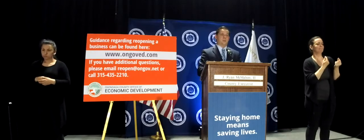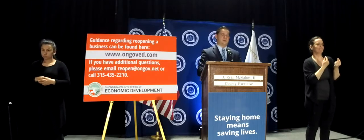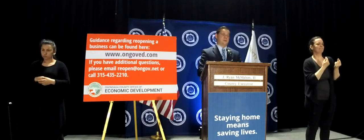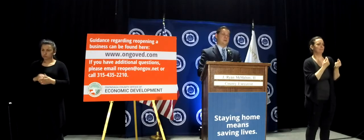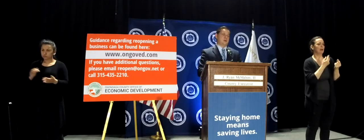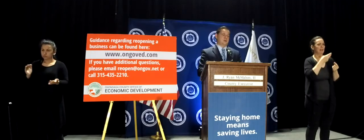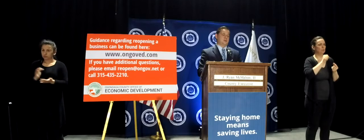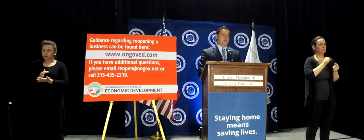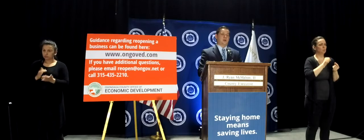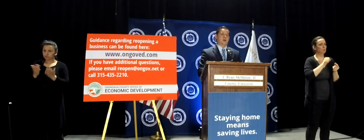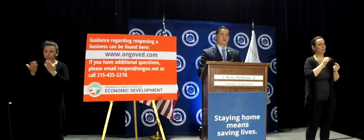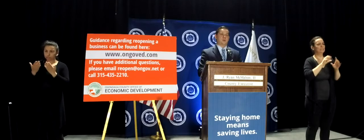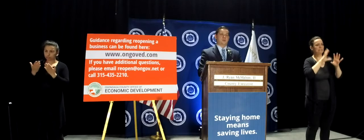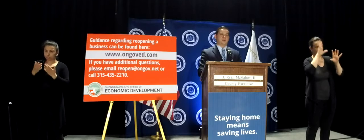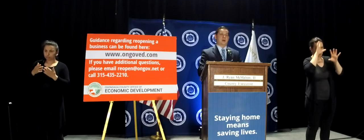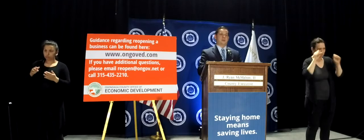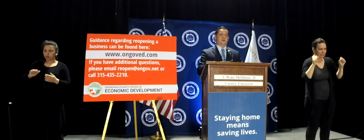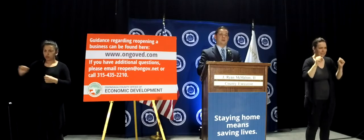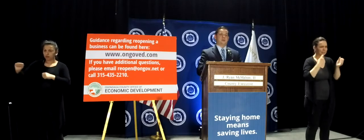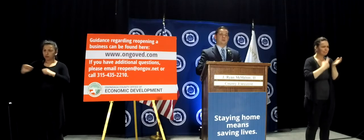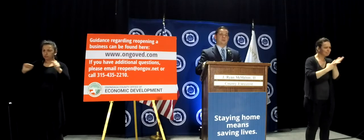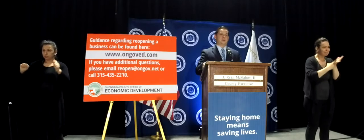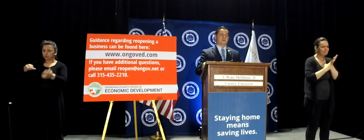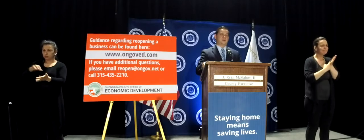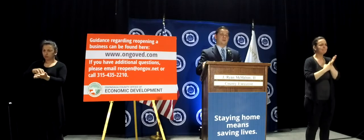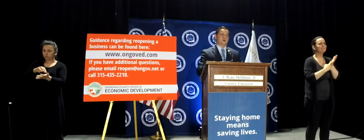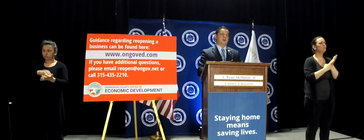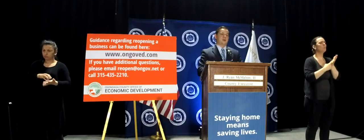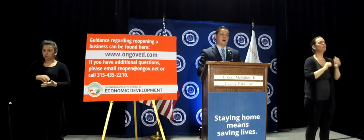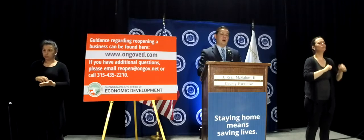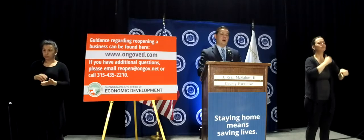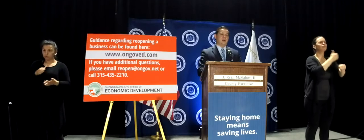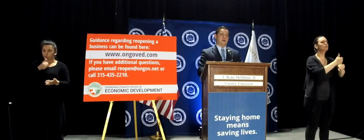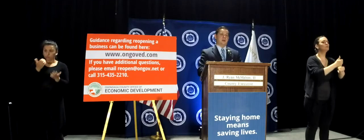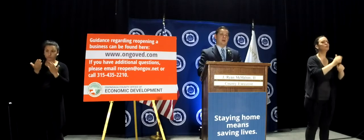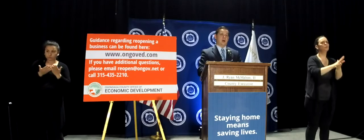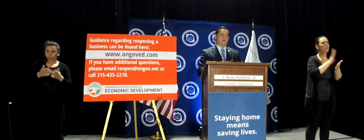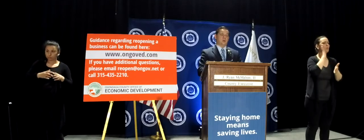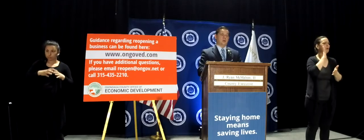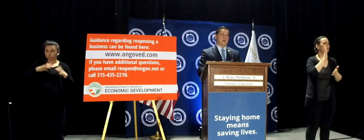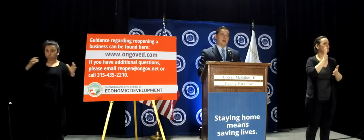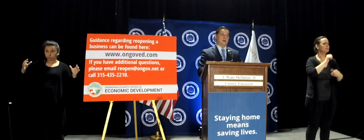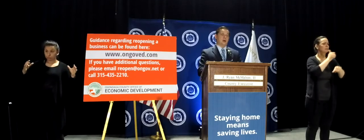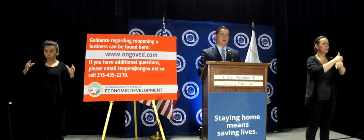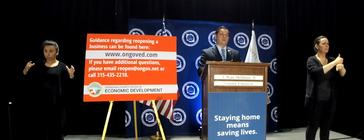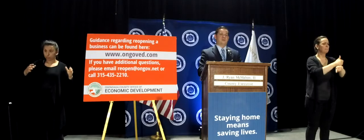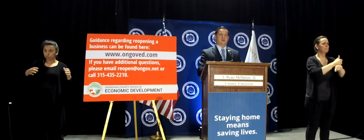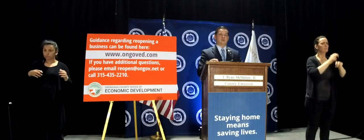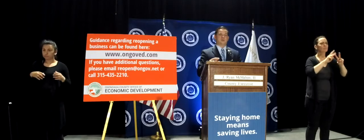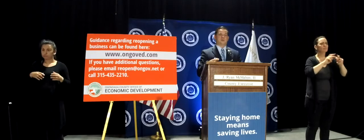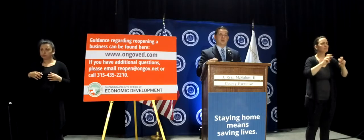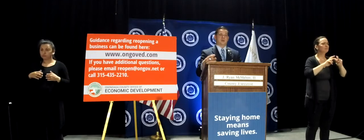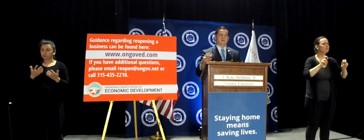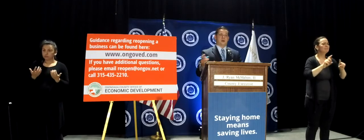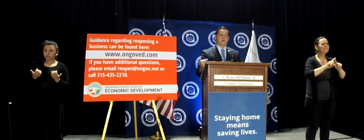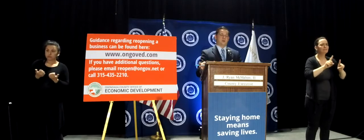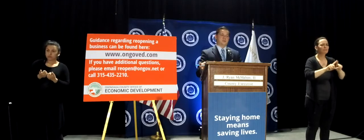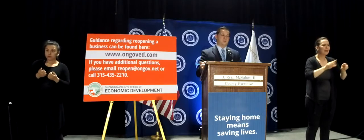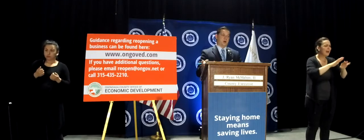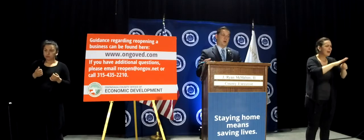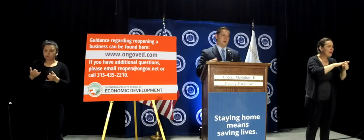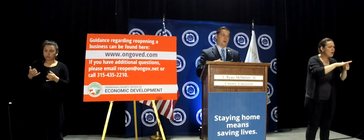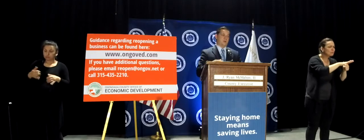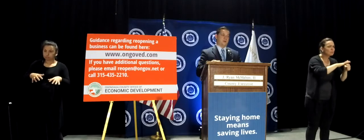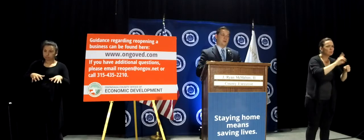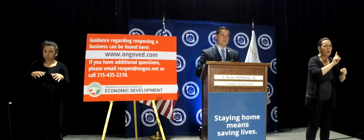own campus. Some of the larger ones are probably looking to do something a little different, and they are looking at all of the venues we've talked about, whether